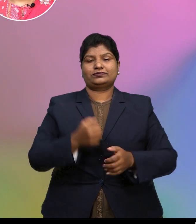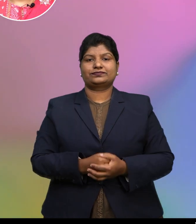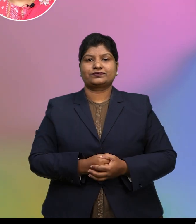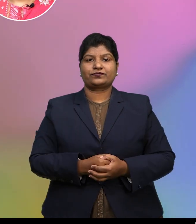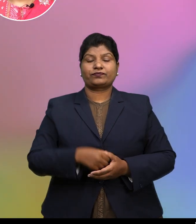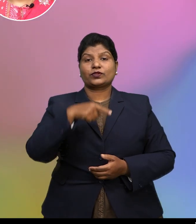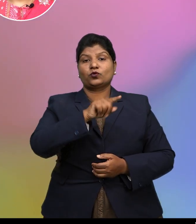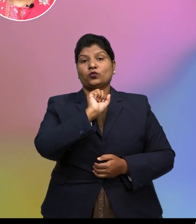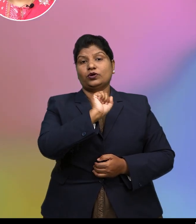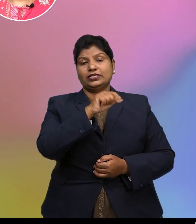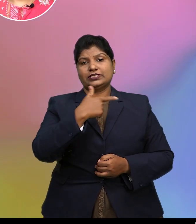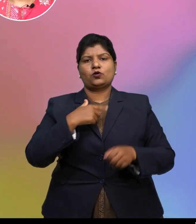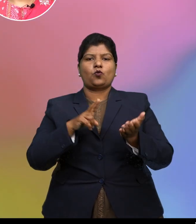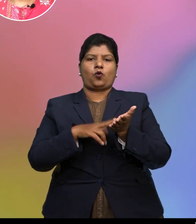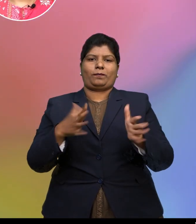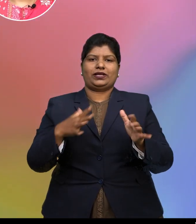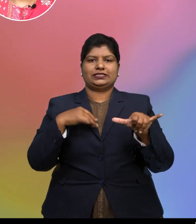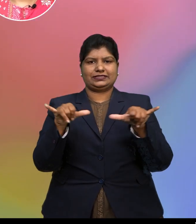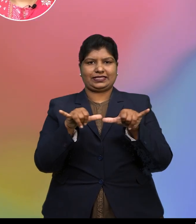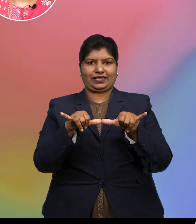to its normal size.